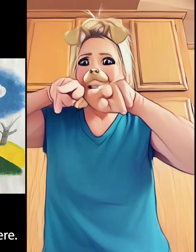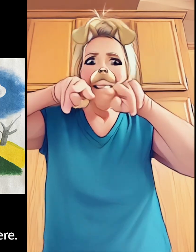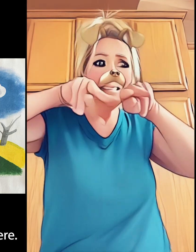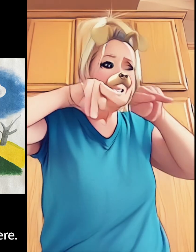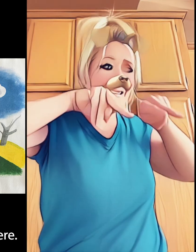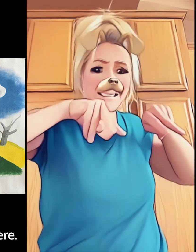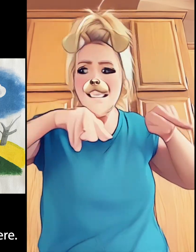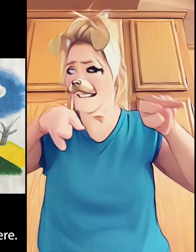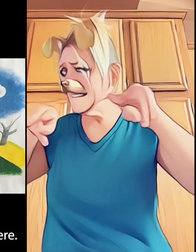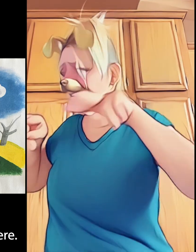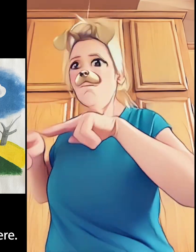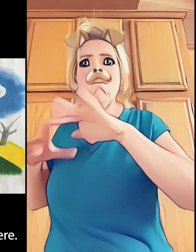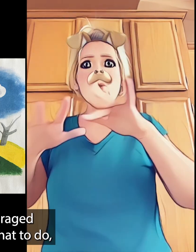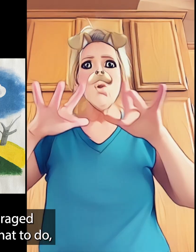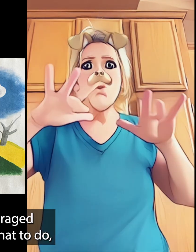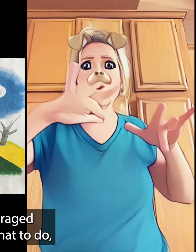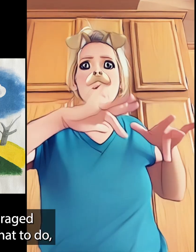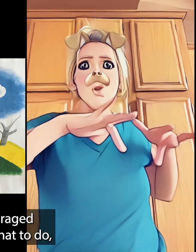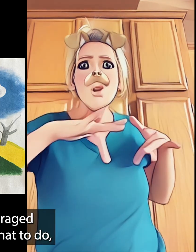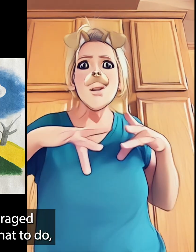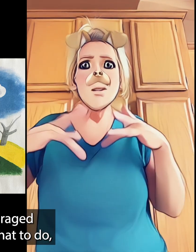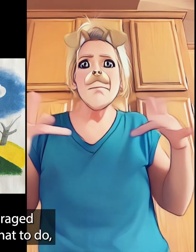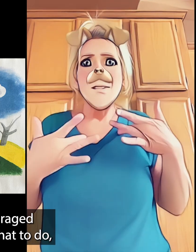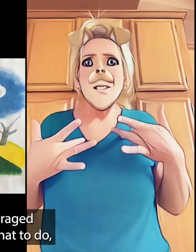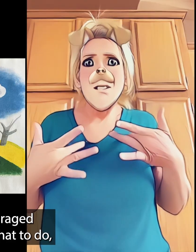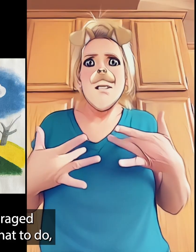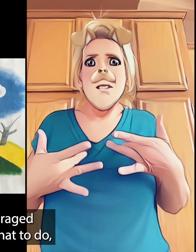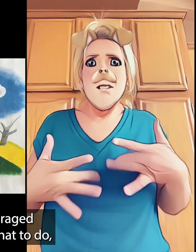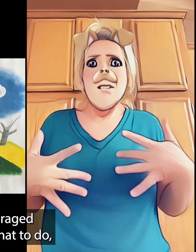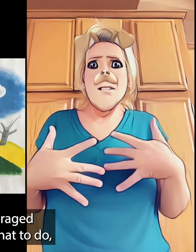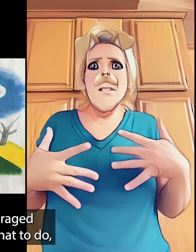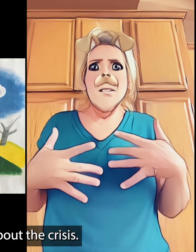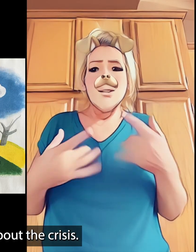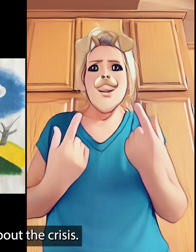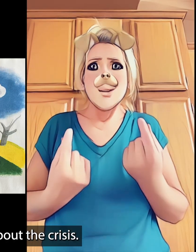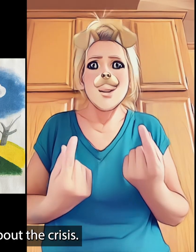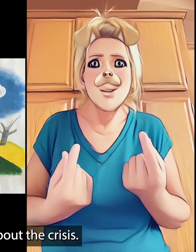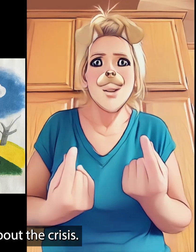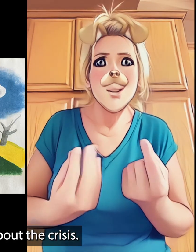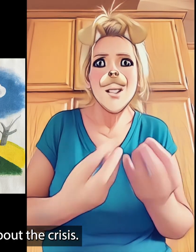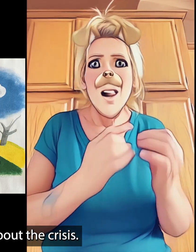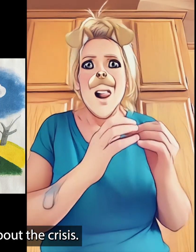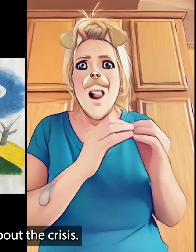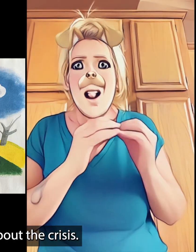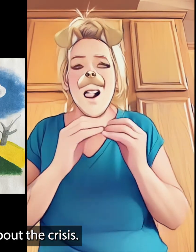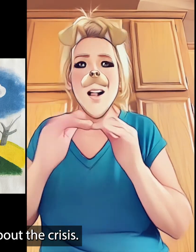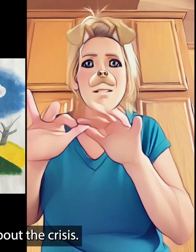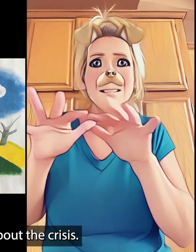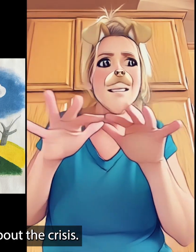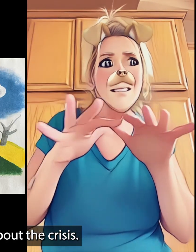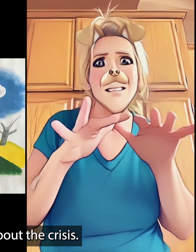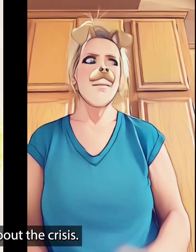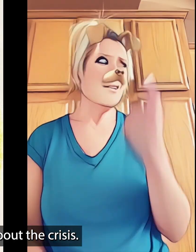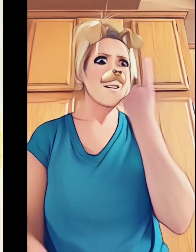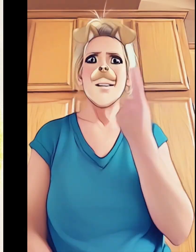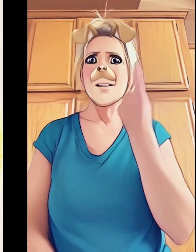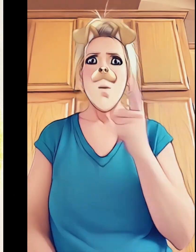He wasn't there. They got discouraged and didn't know what to do, and they kept talking about the